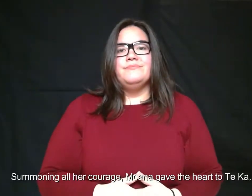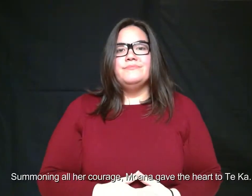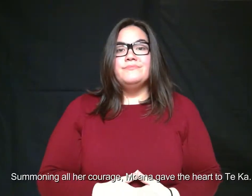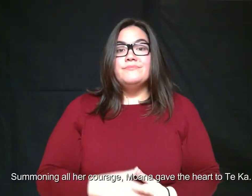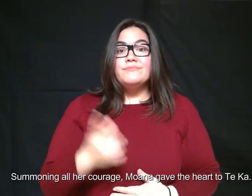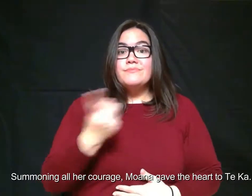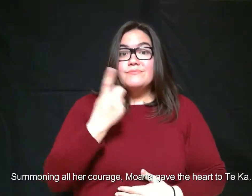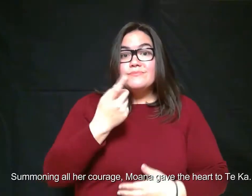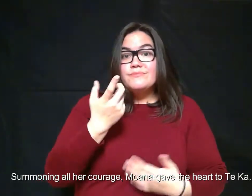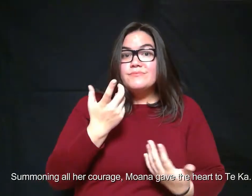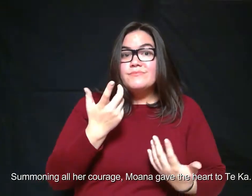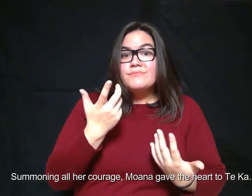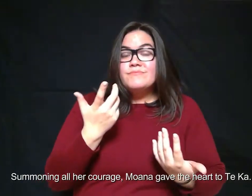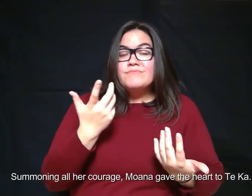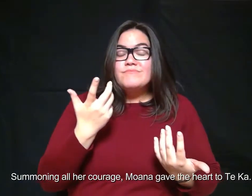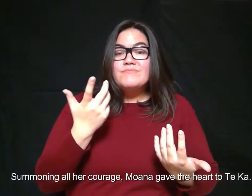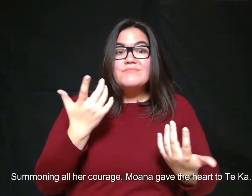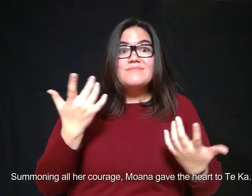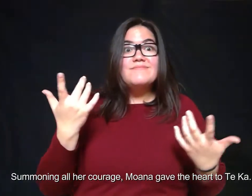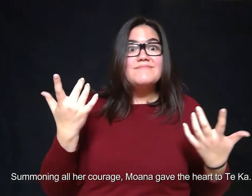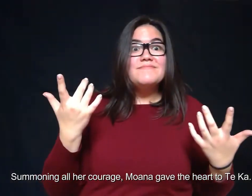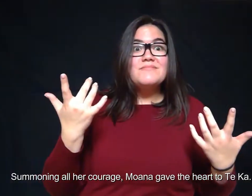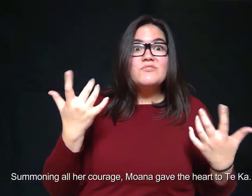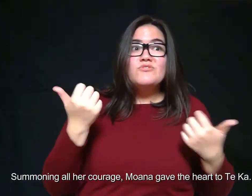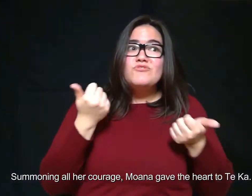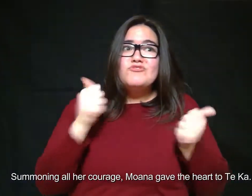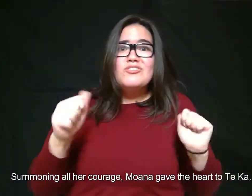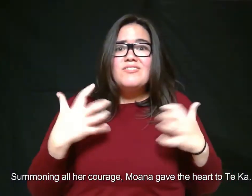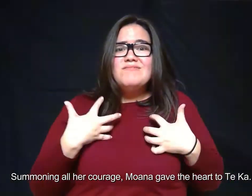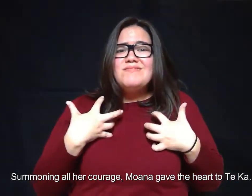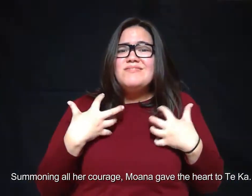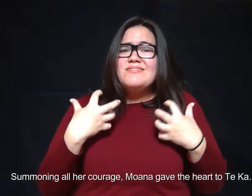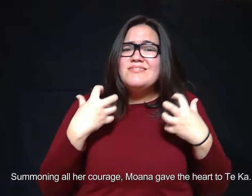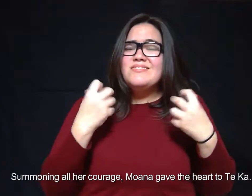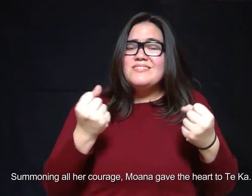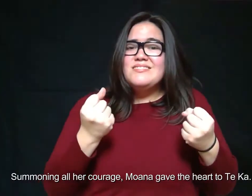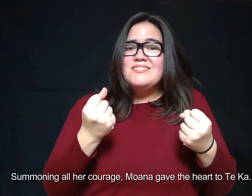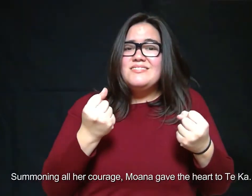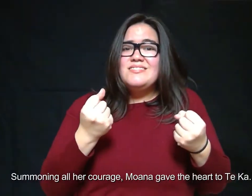Summoning all her courage, Moana gave the heart to Tika.